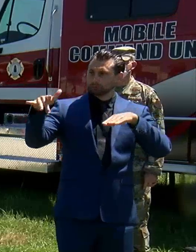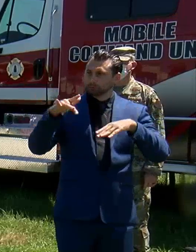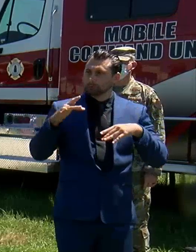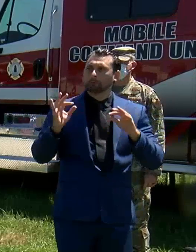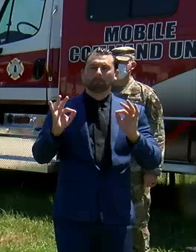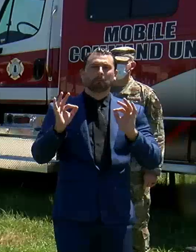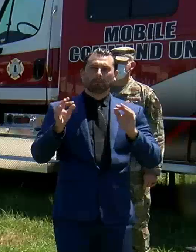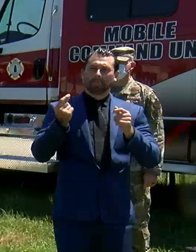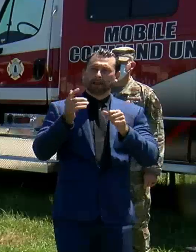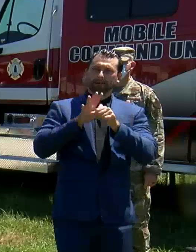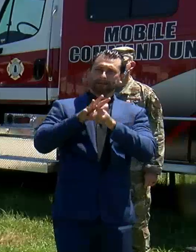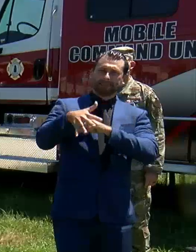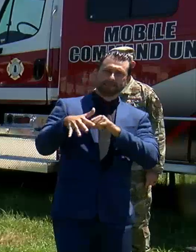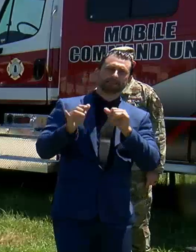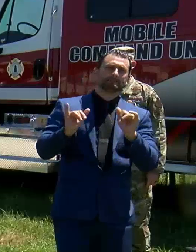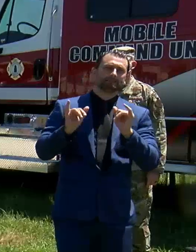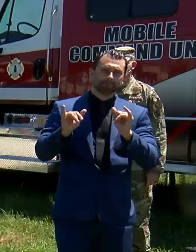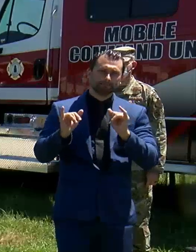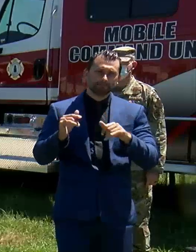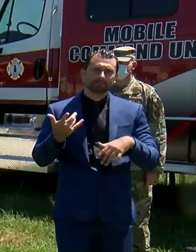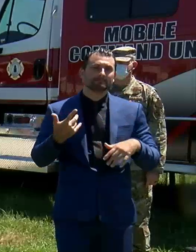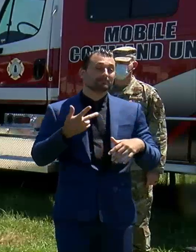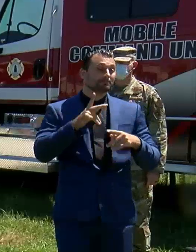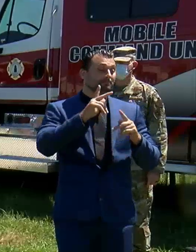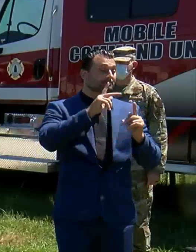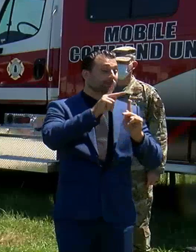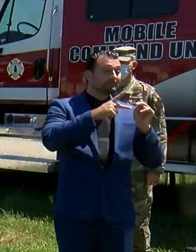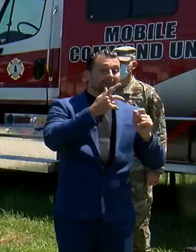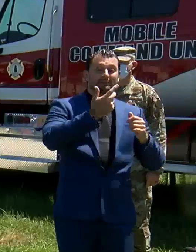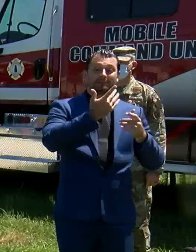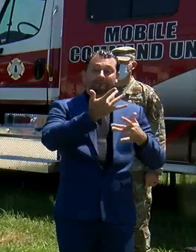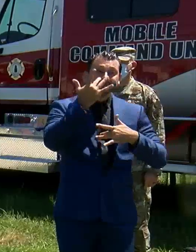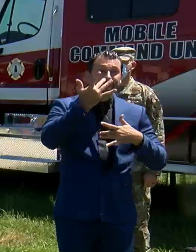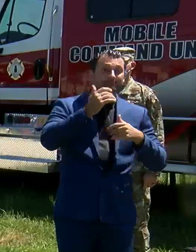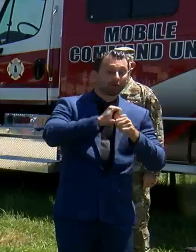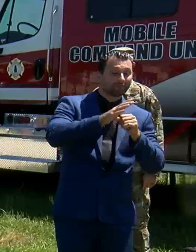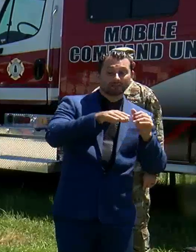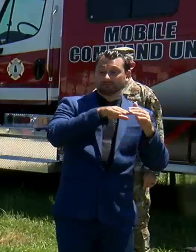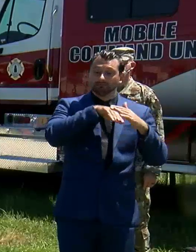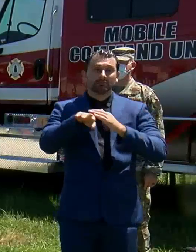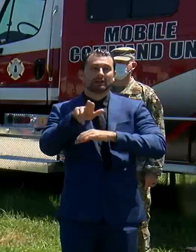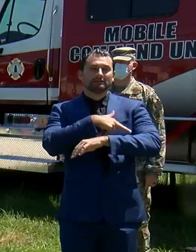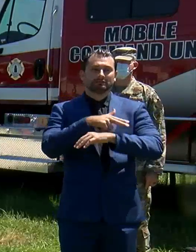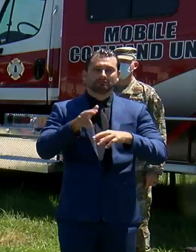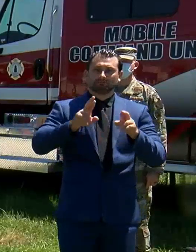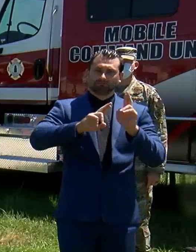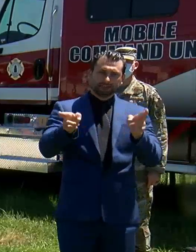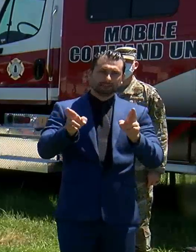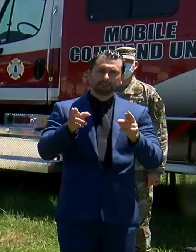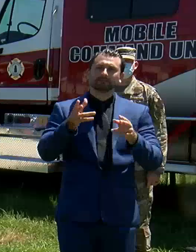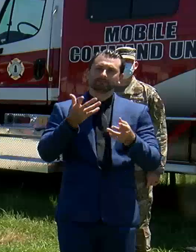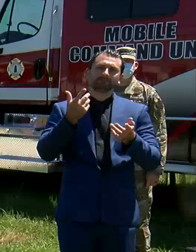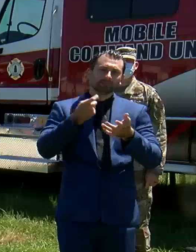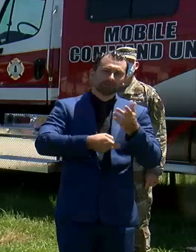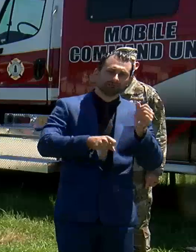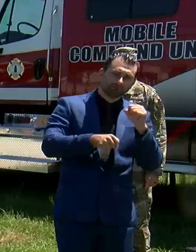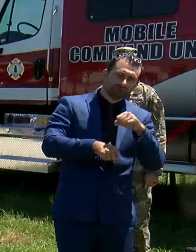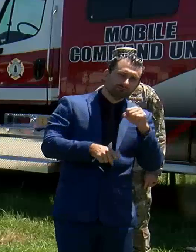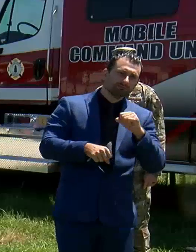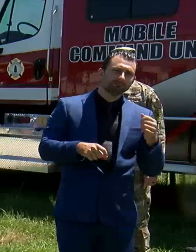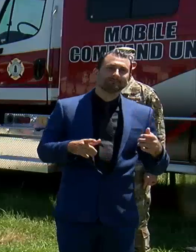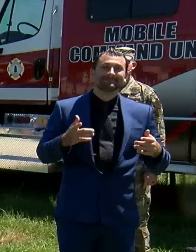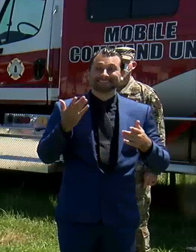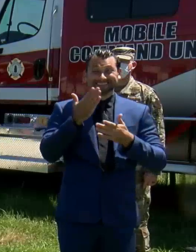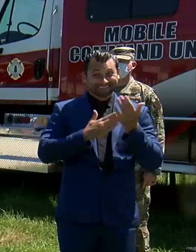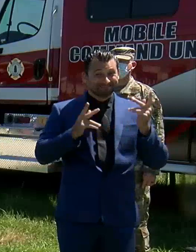people are going to start going in. You will have inpatient surgeries. I think also people were really scared about going into the hospital for other ailments.